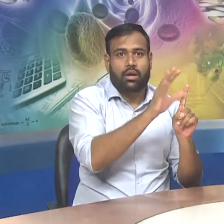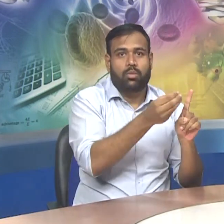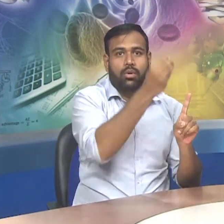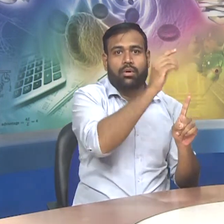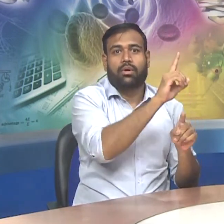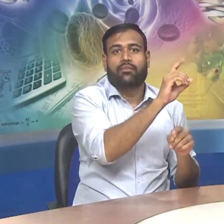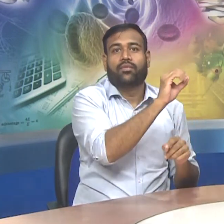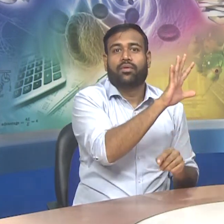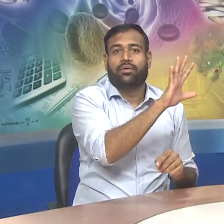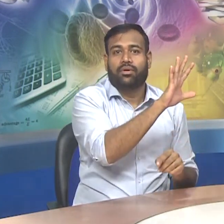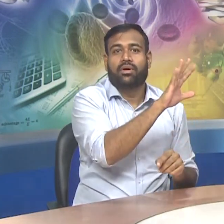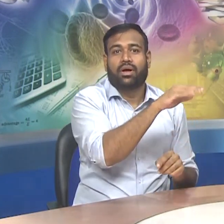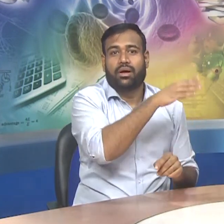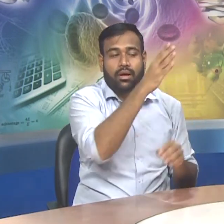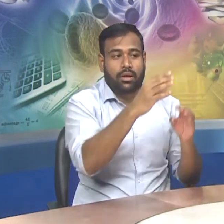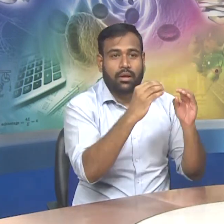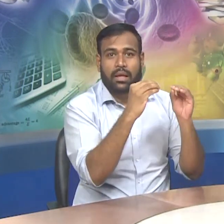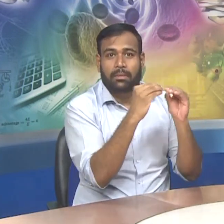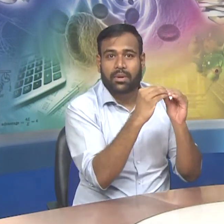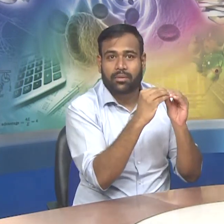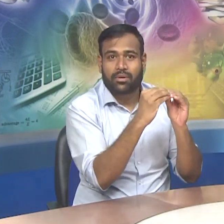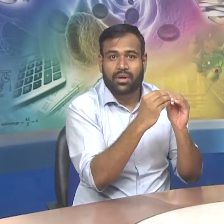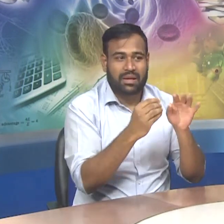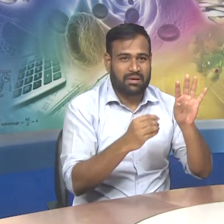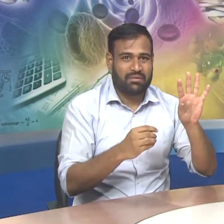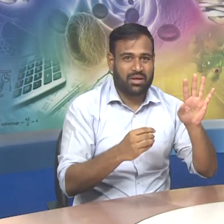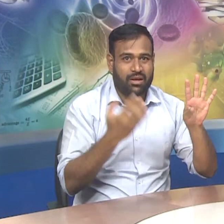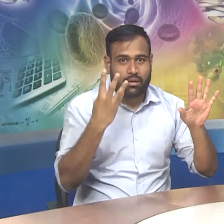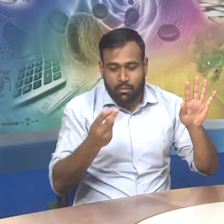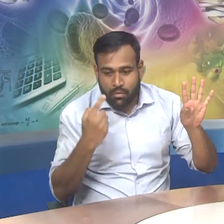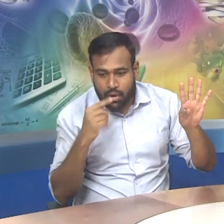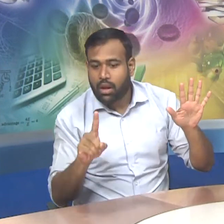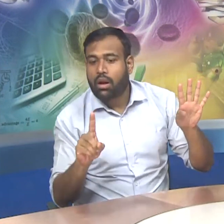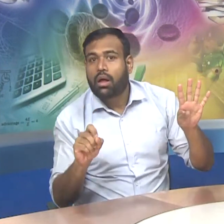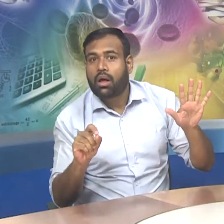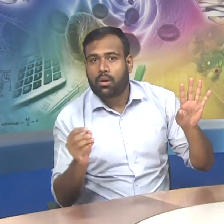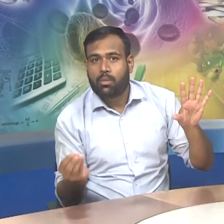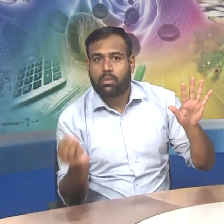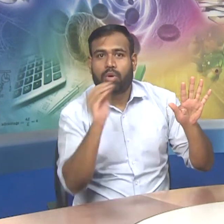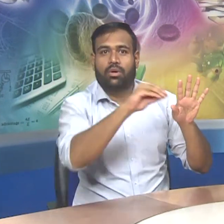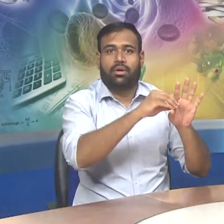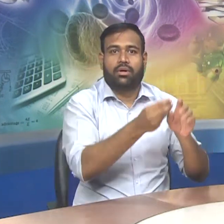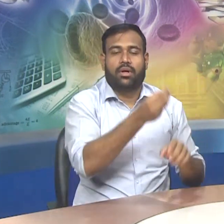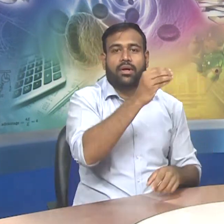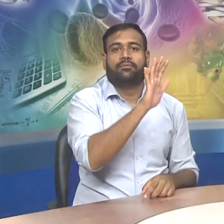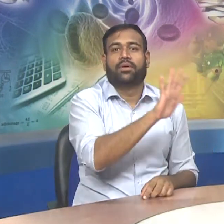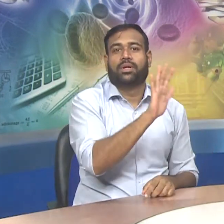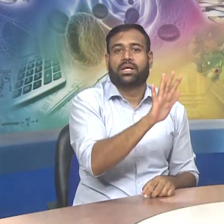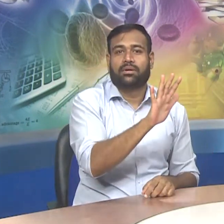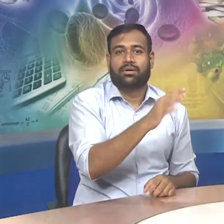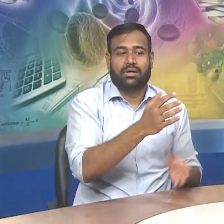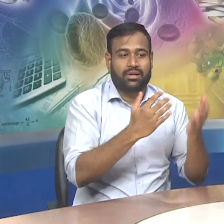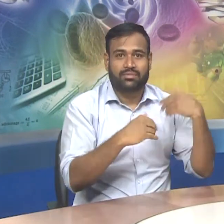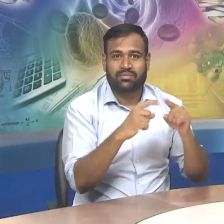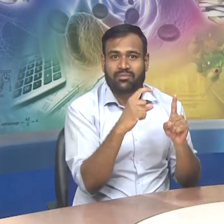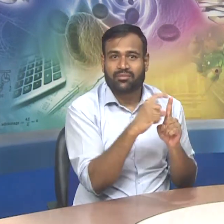so candidate A has now 90 plus 15, it is 105. Then candidate B has 45 plus